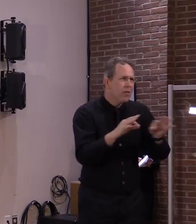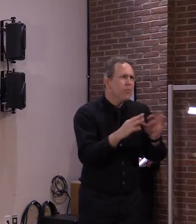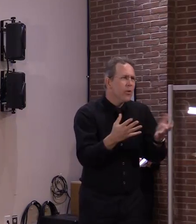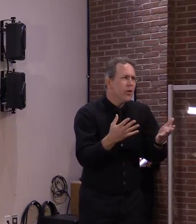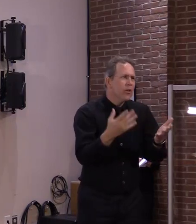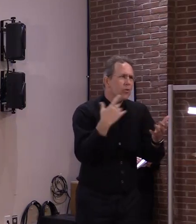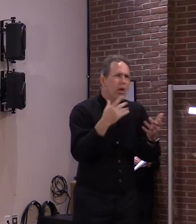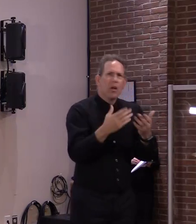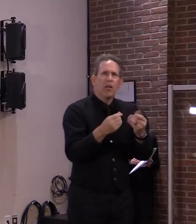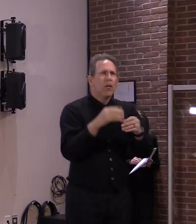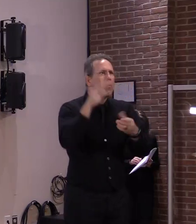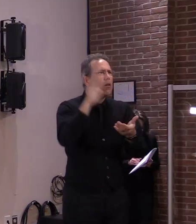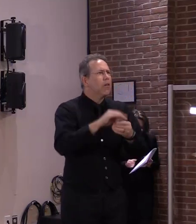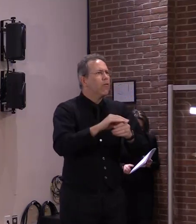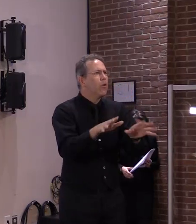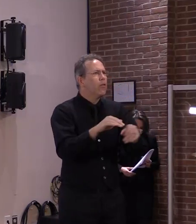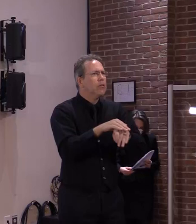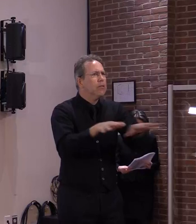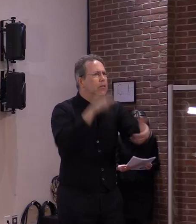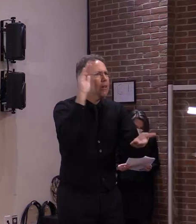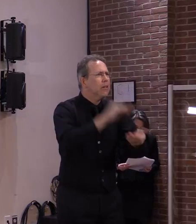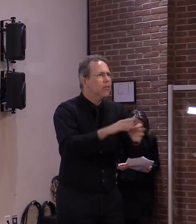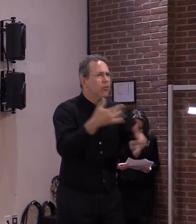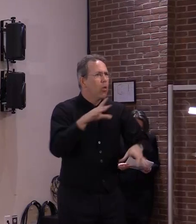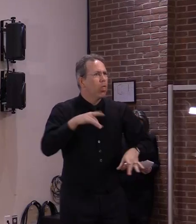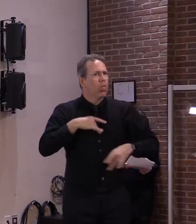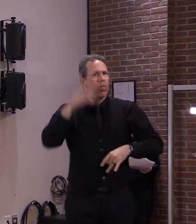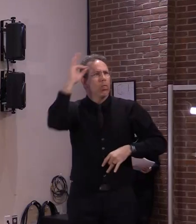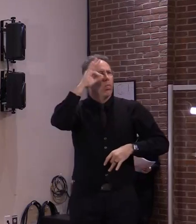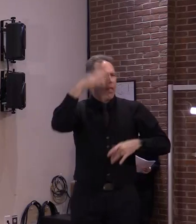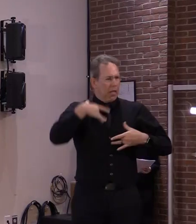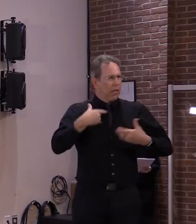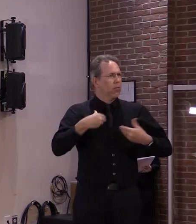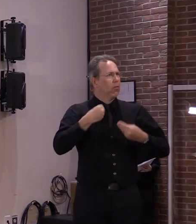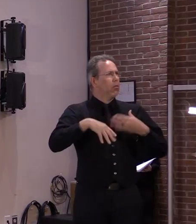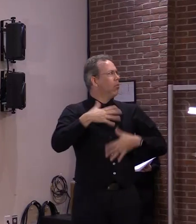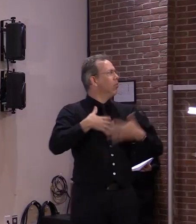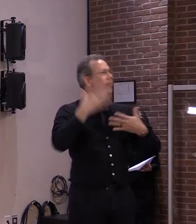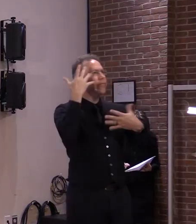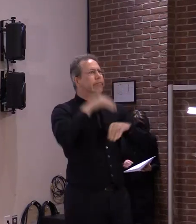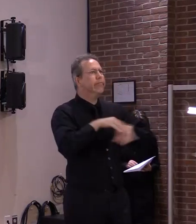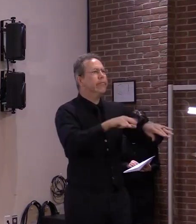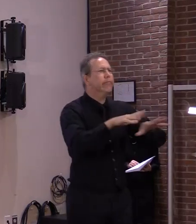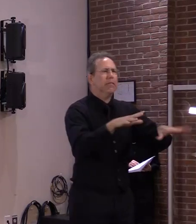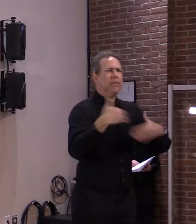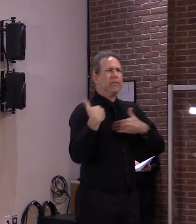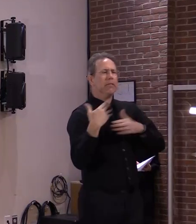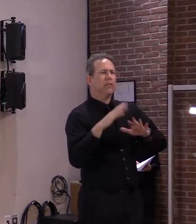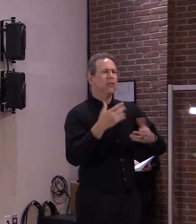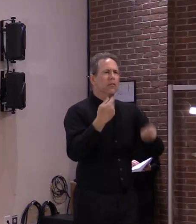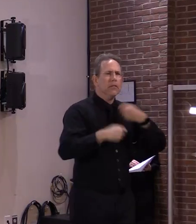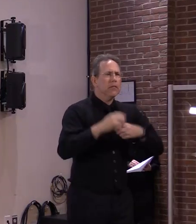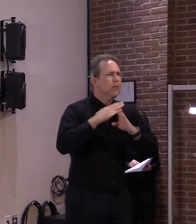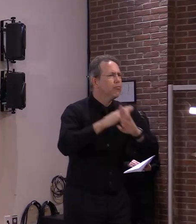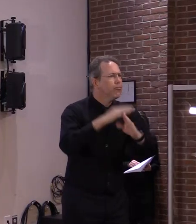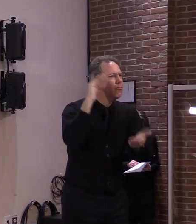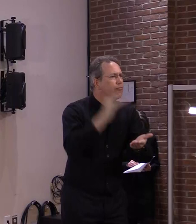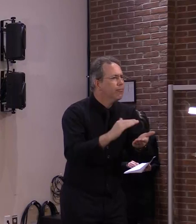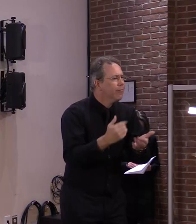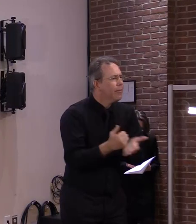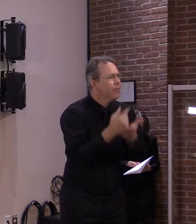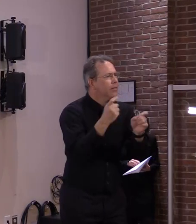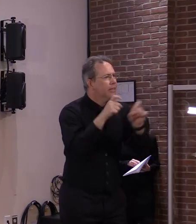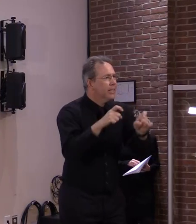Now we're finally in a place where testing is highly accessible, it's still free and easy to do. And